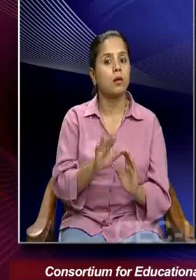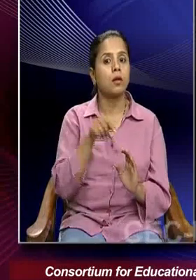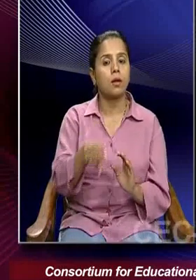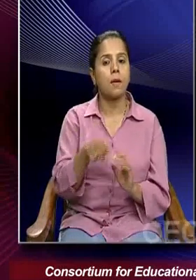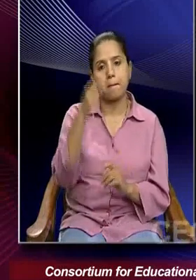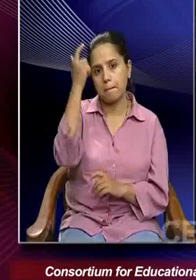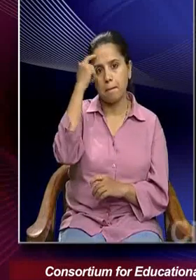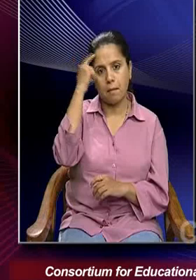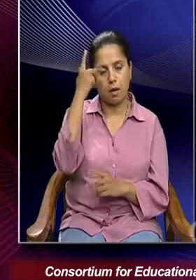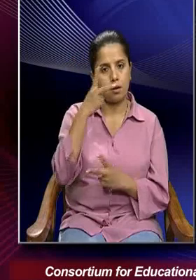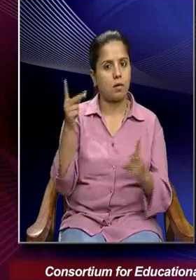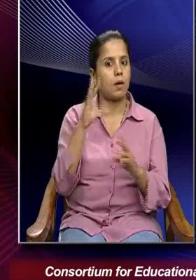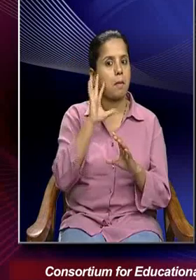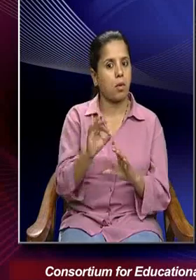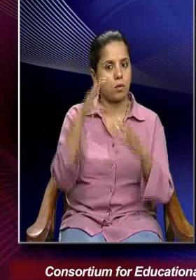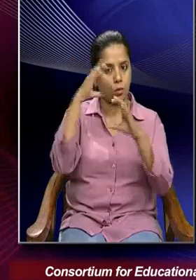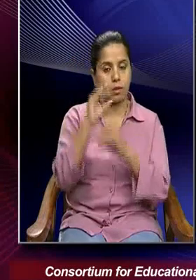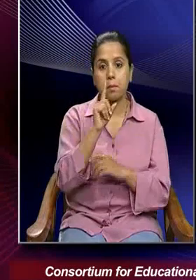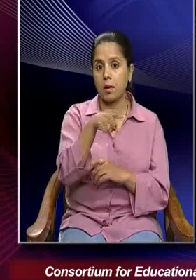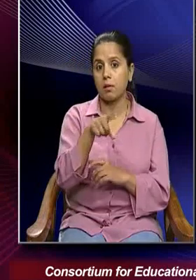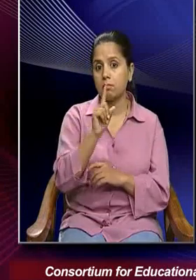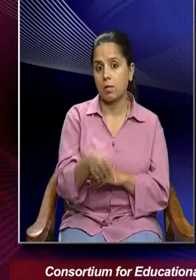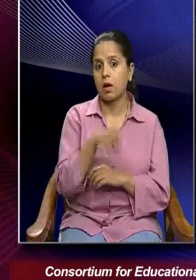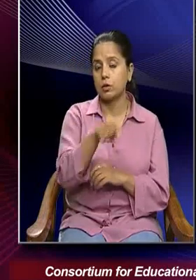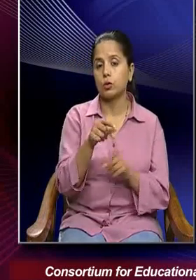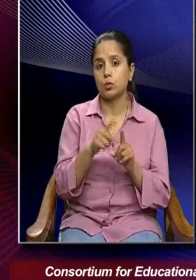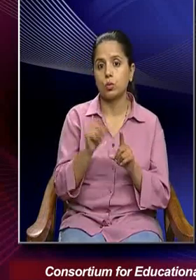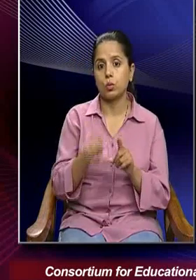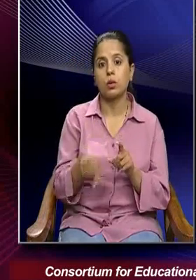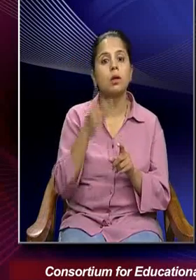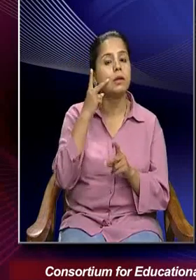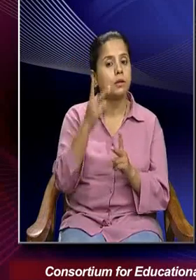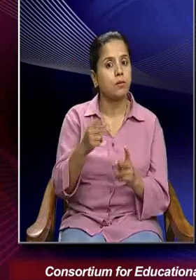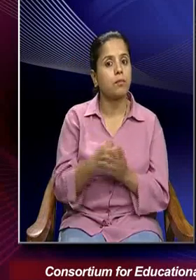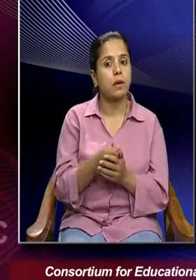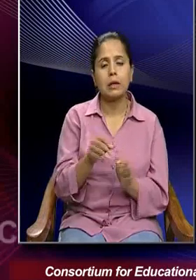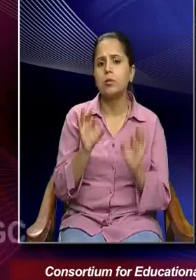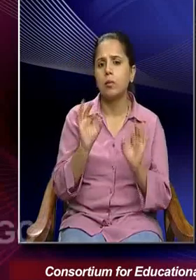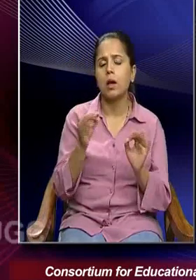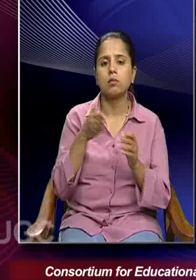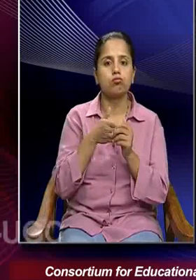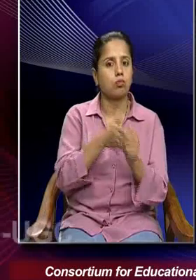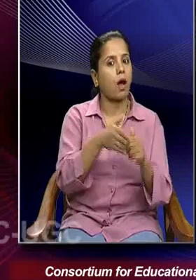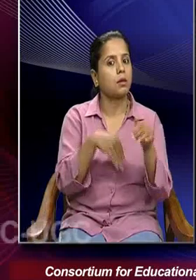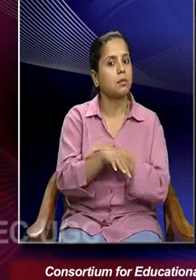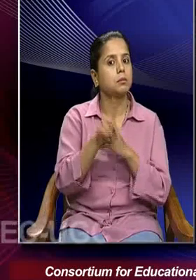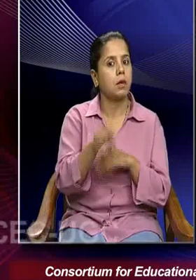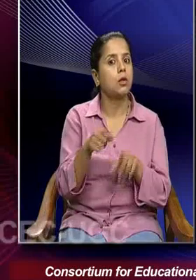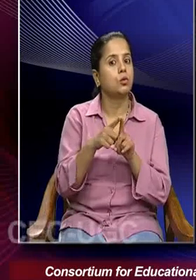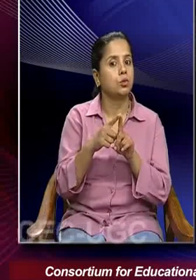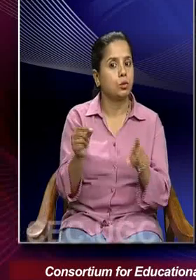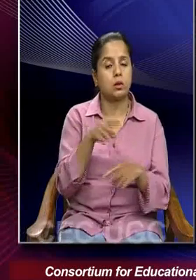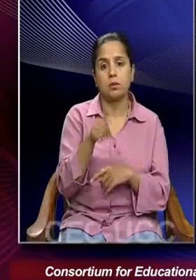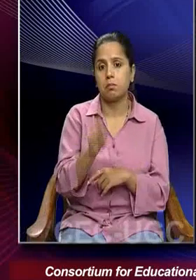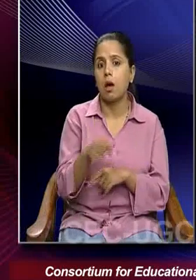mind. But it must be performed under the special guidance. So it must